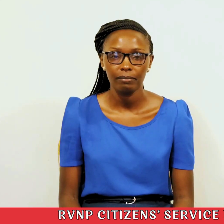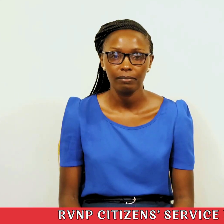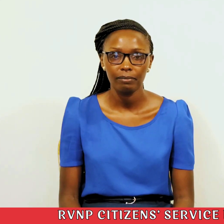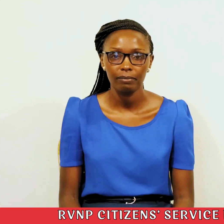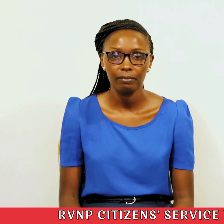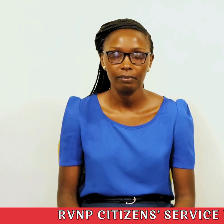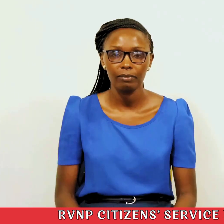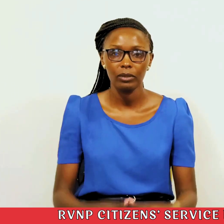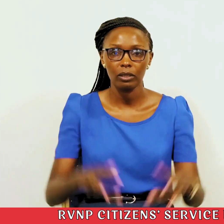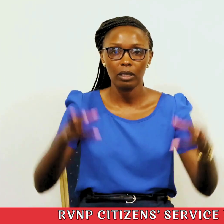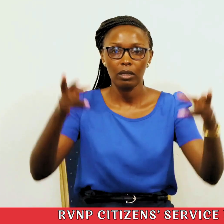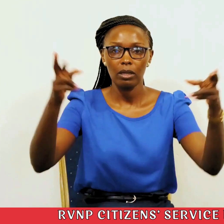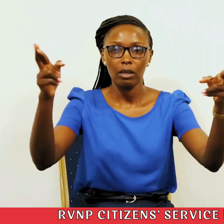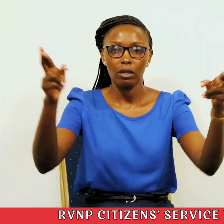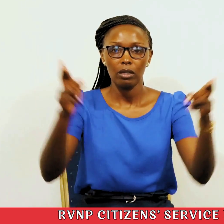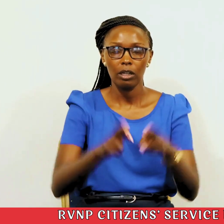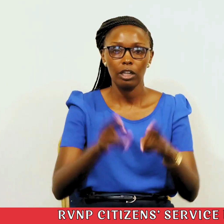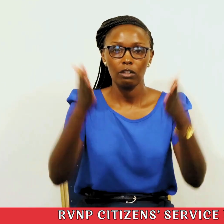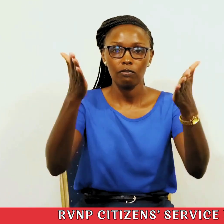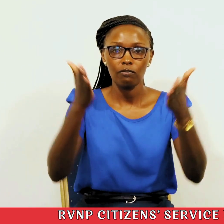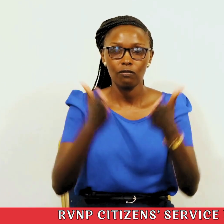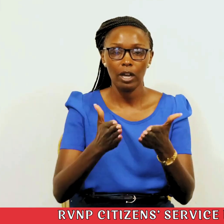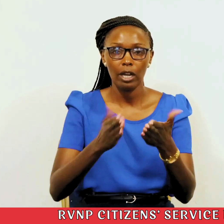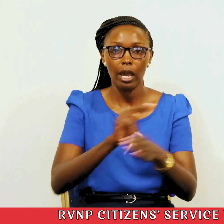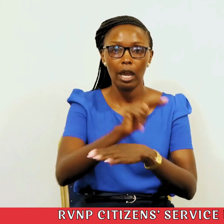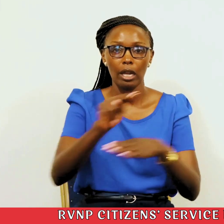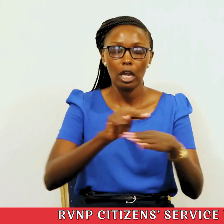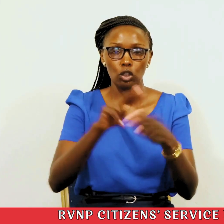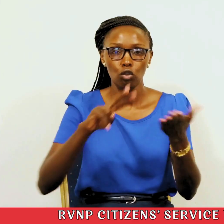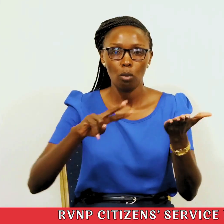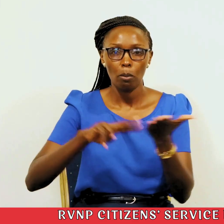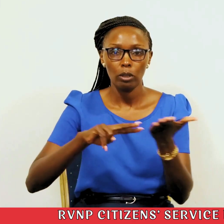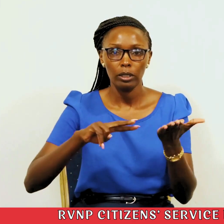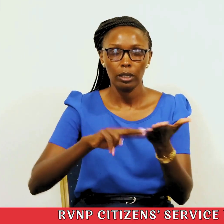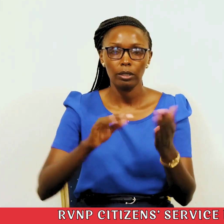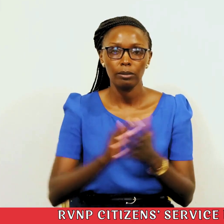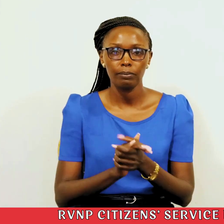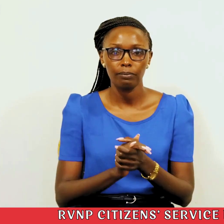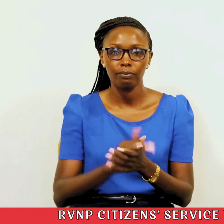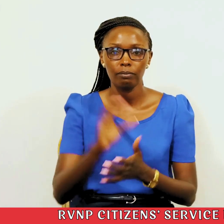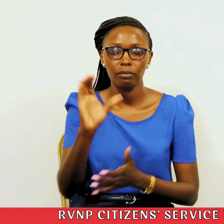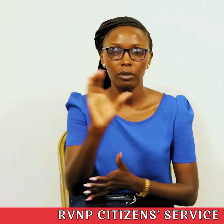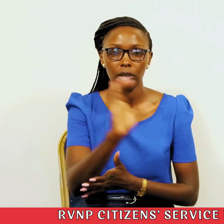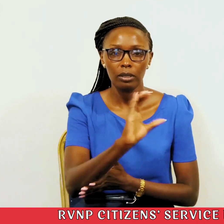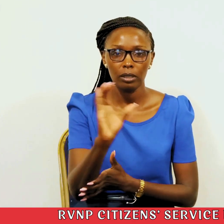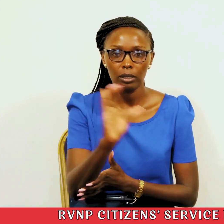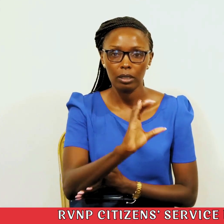The Rift Valley National Polytechnic Citizen Service Delivery